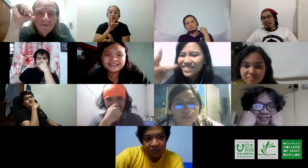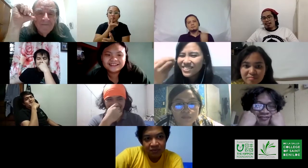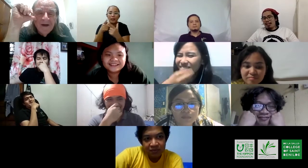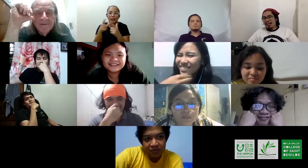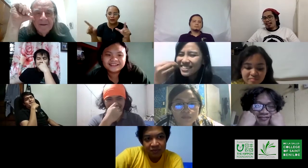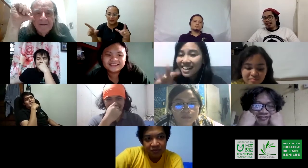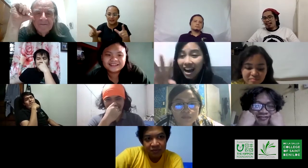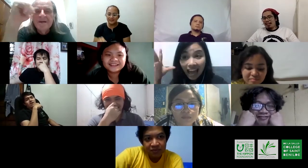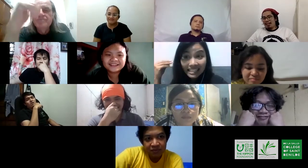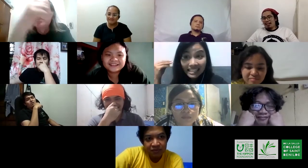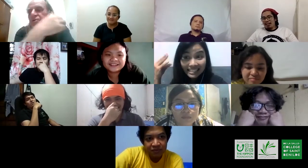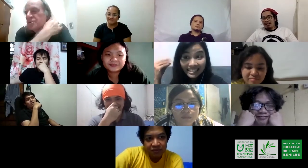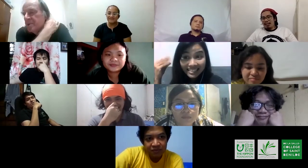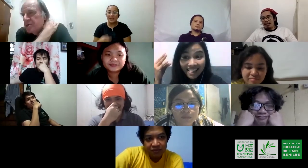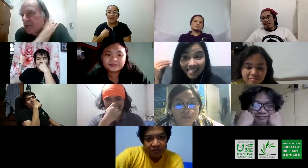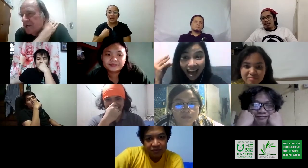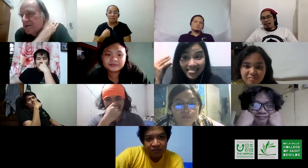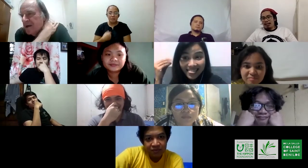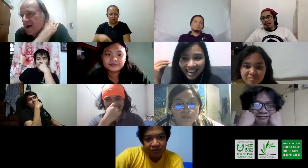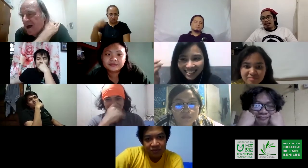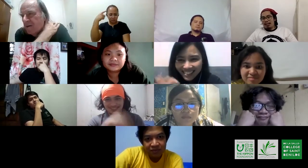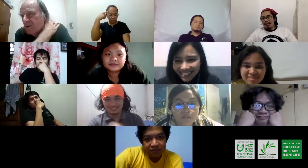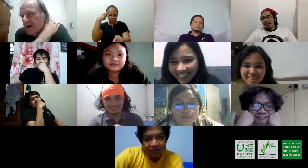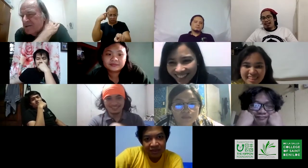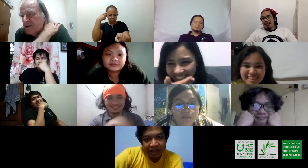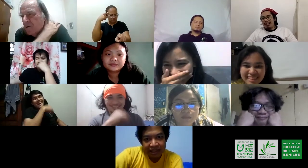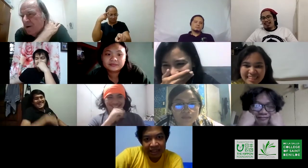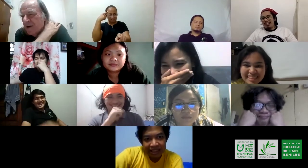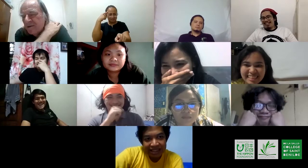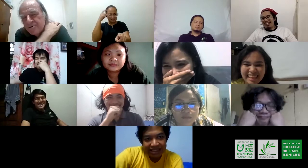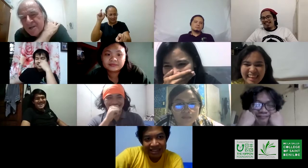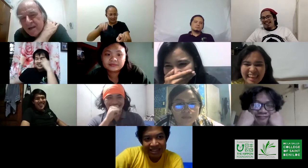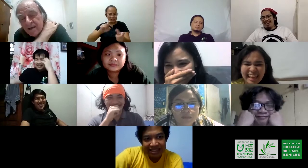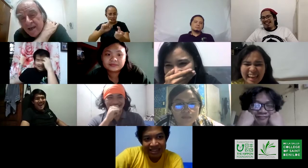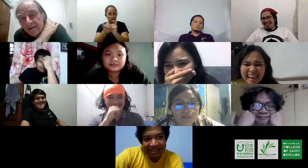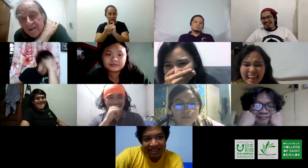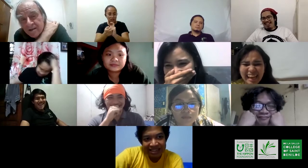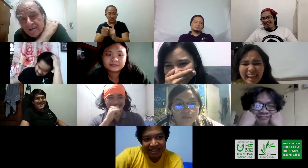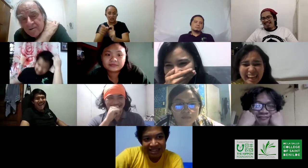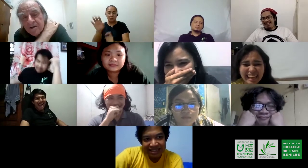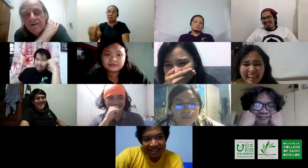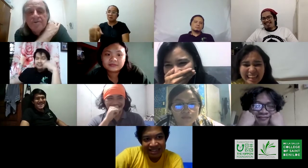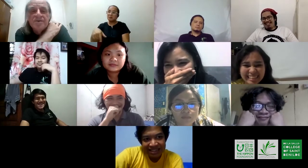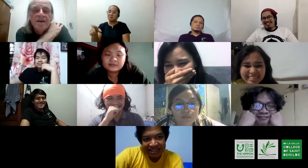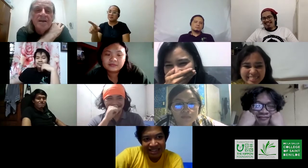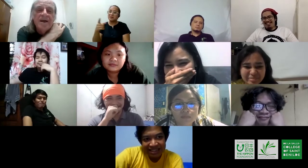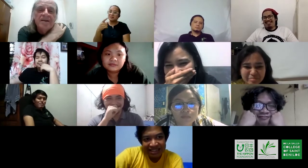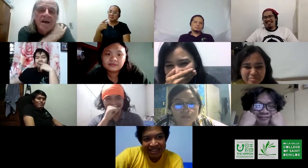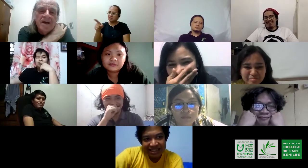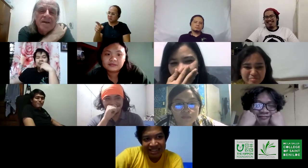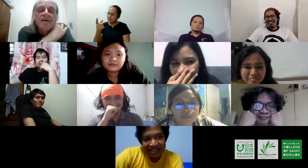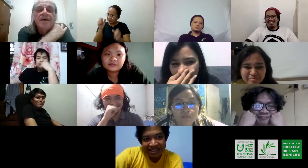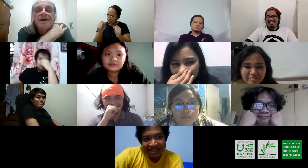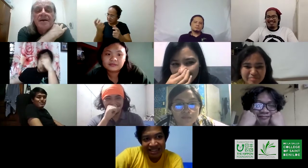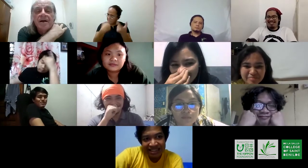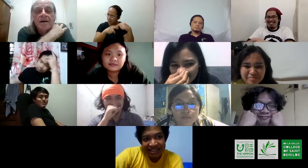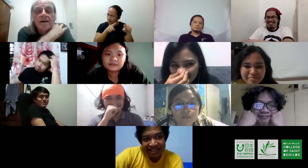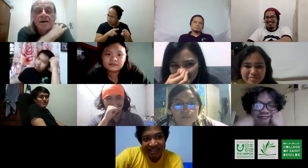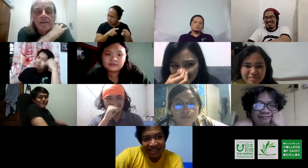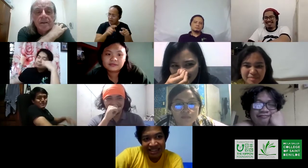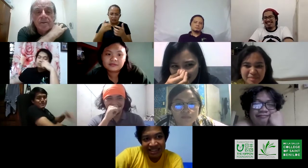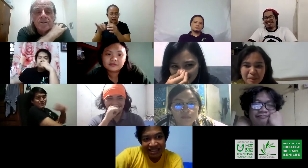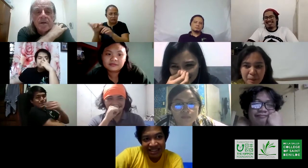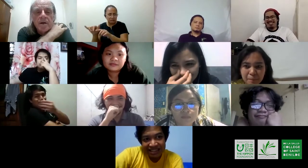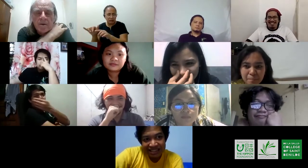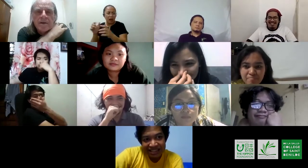Okay, so if I think something should be changed, I will ask you, well, can you sign it like this, or can you sign it like that?